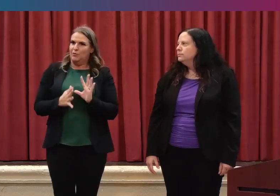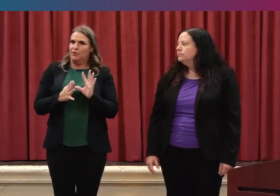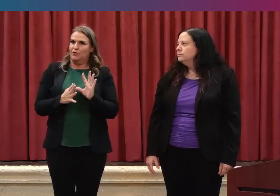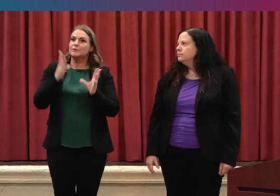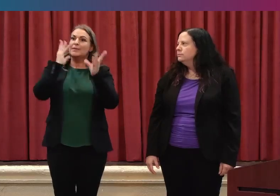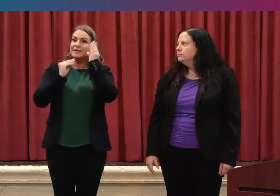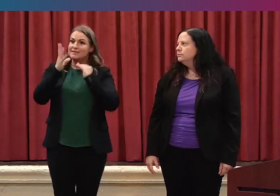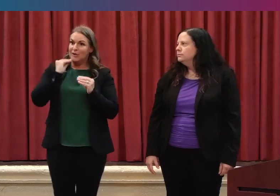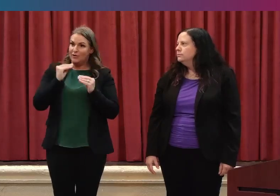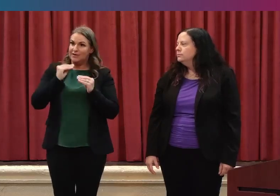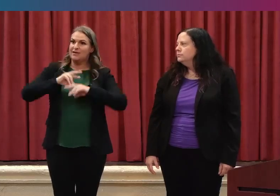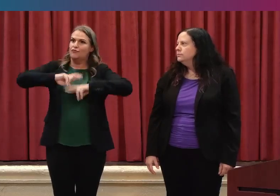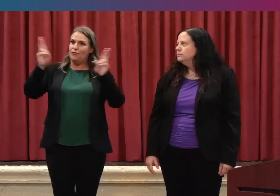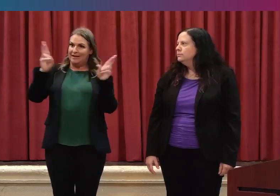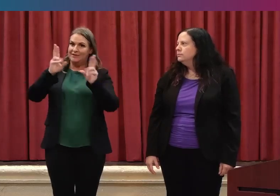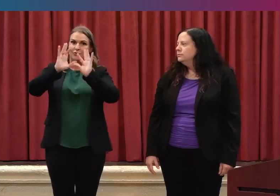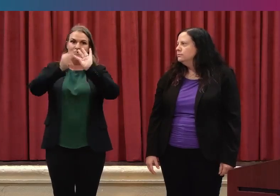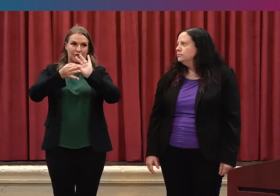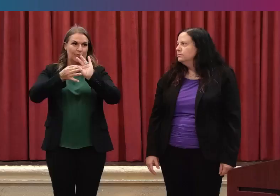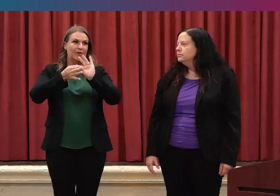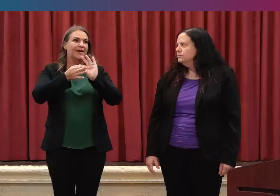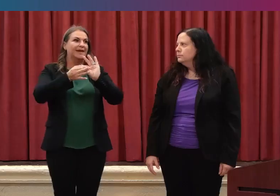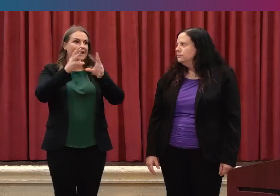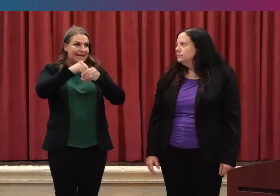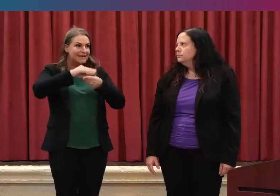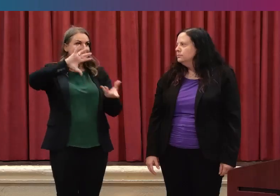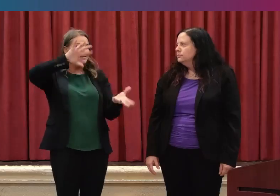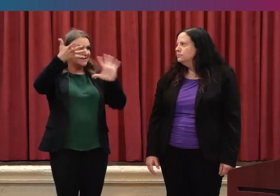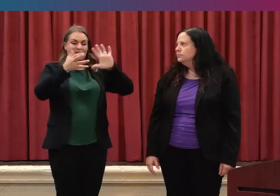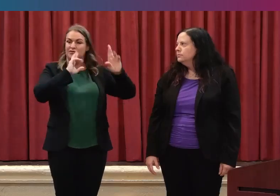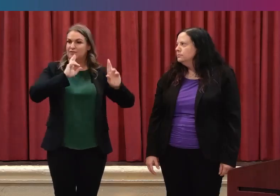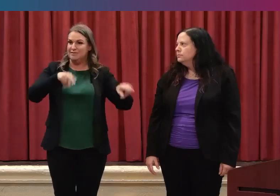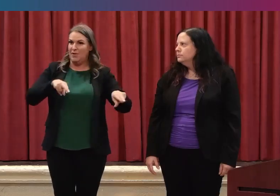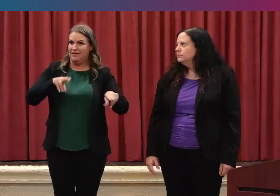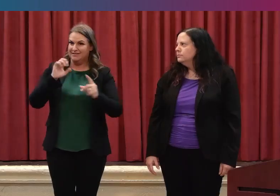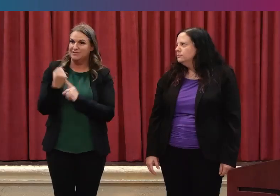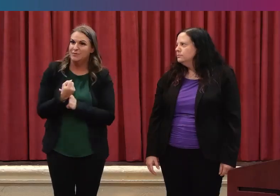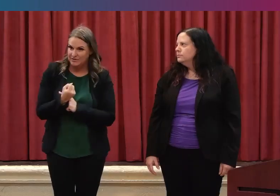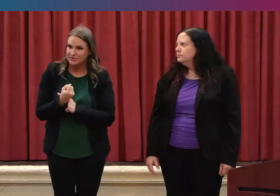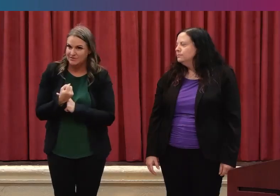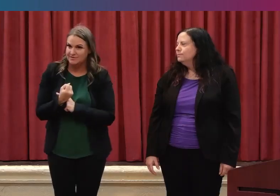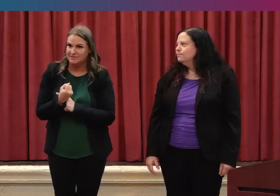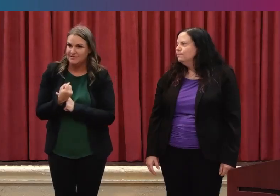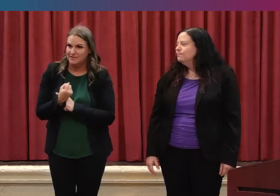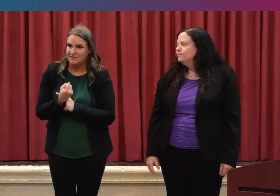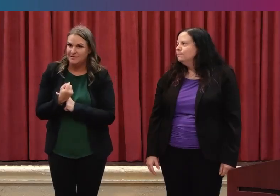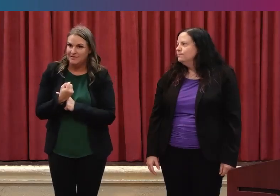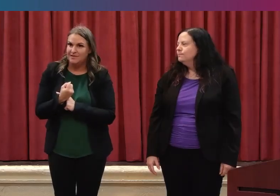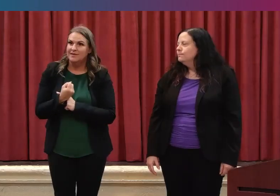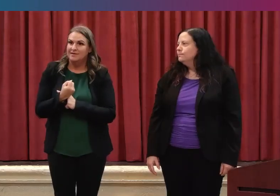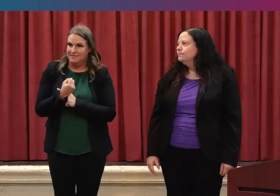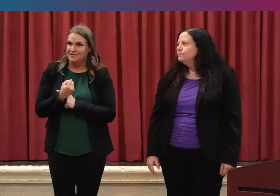has accredited, approved interpreters ready to respond when a disaster hits.